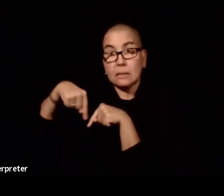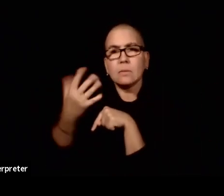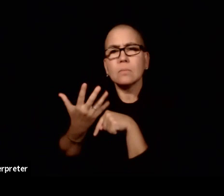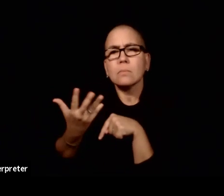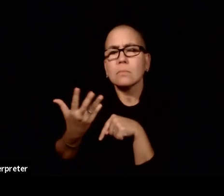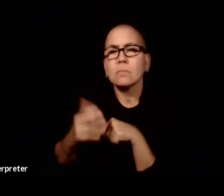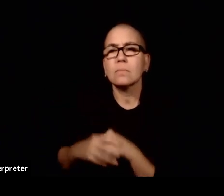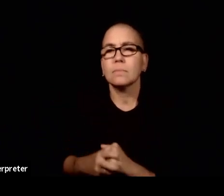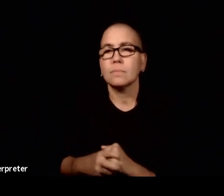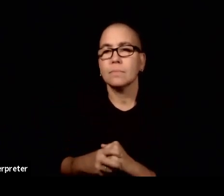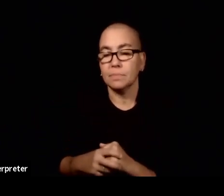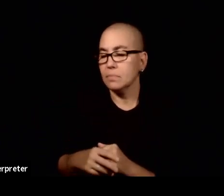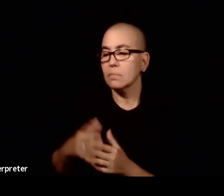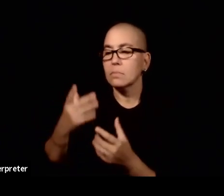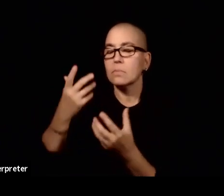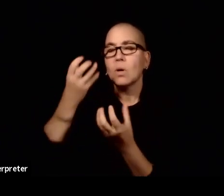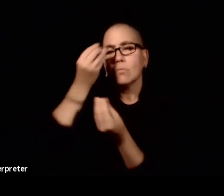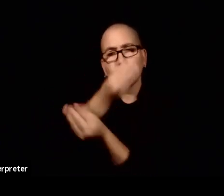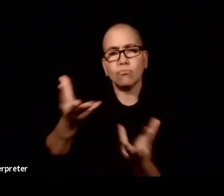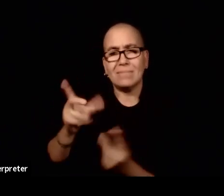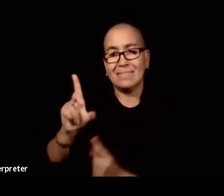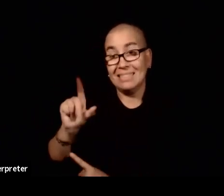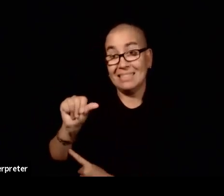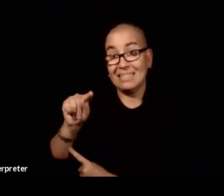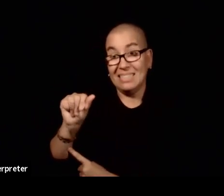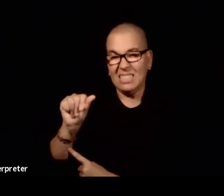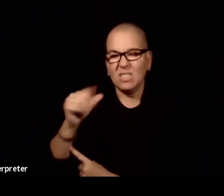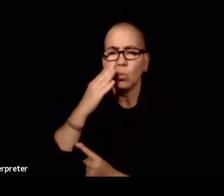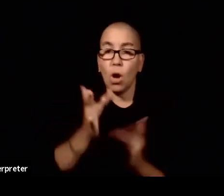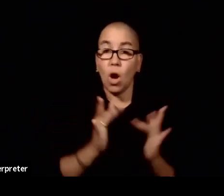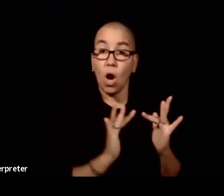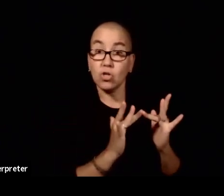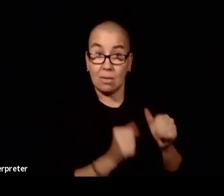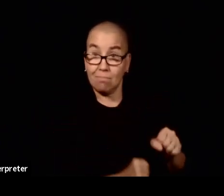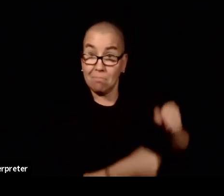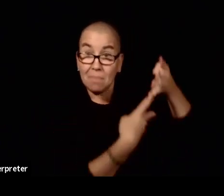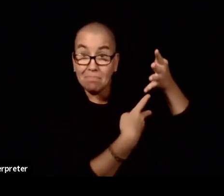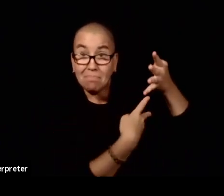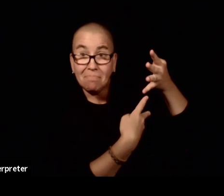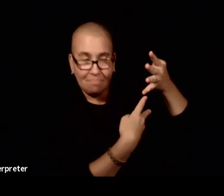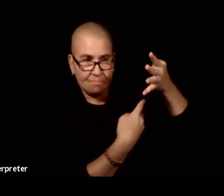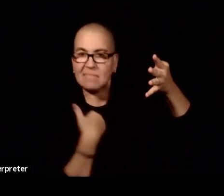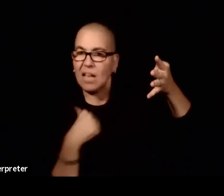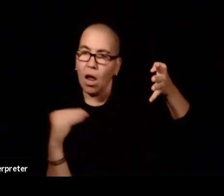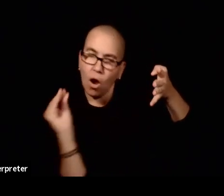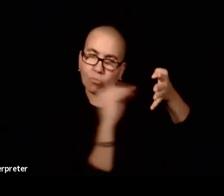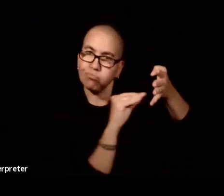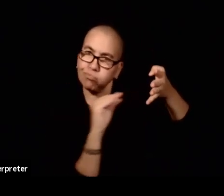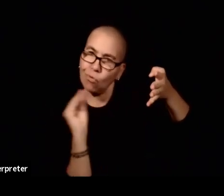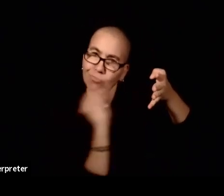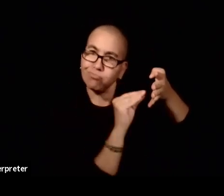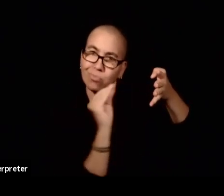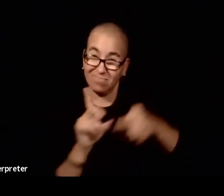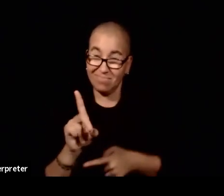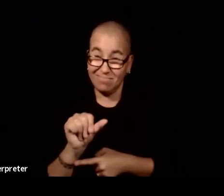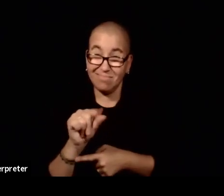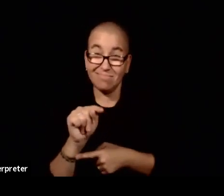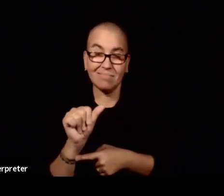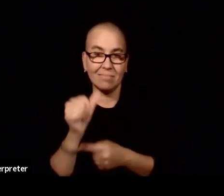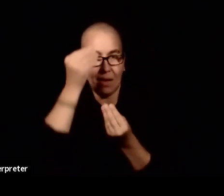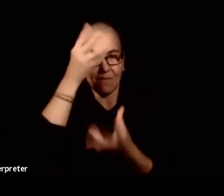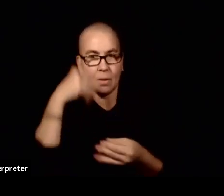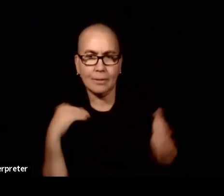our website. We continue to make updates and improvements and additions to the data that is publicly available each day on